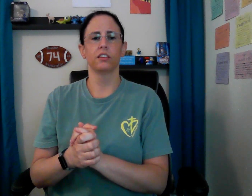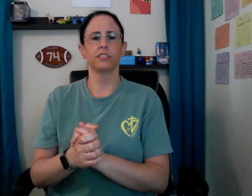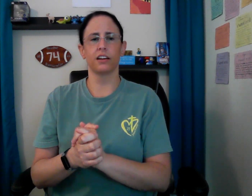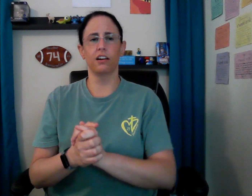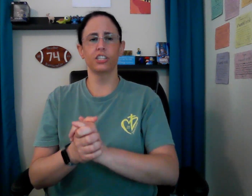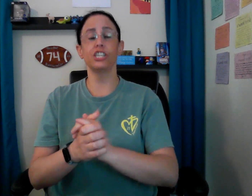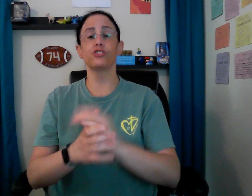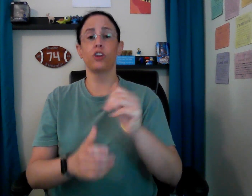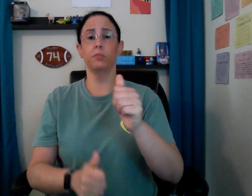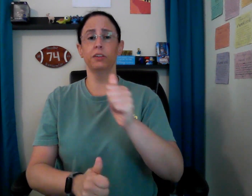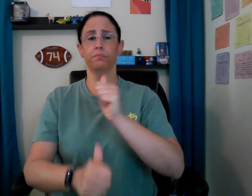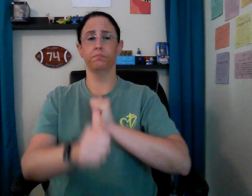Psychology, drama